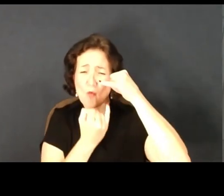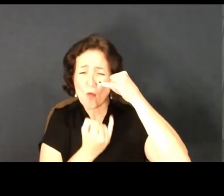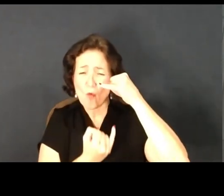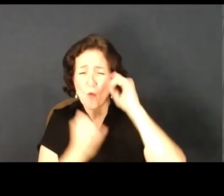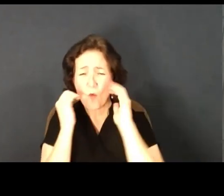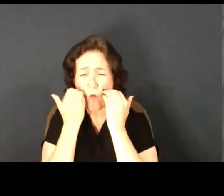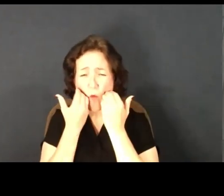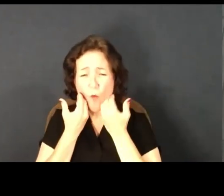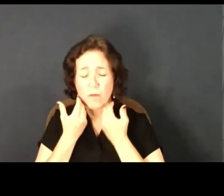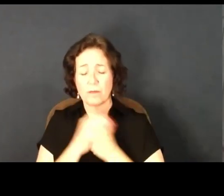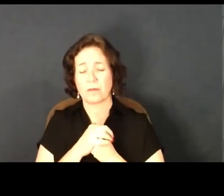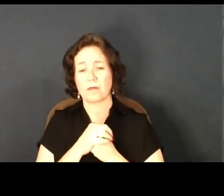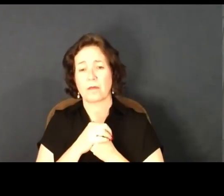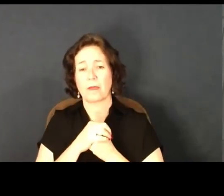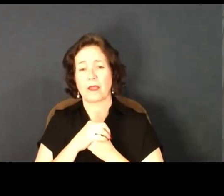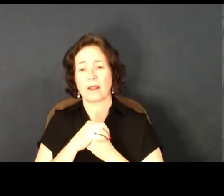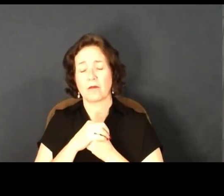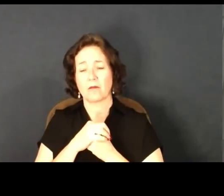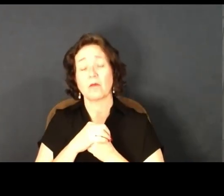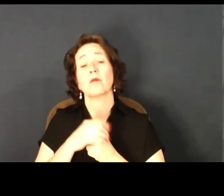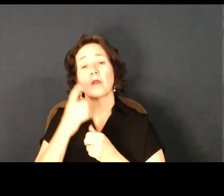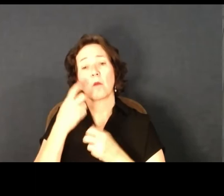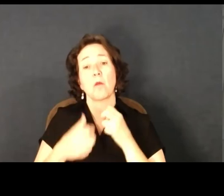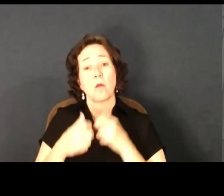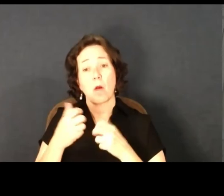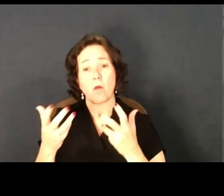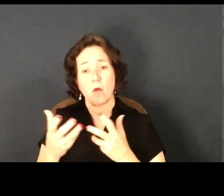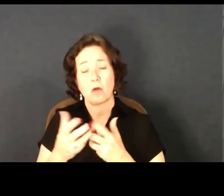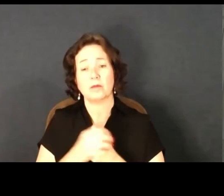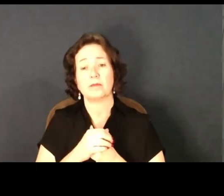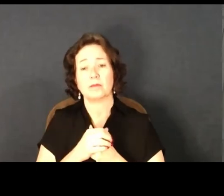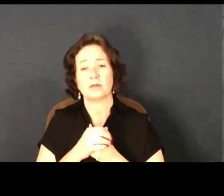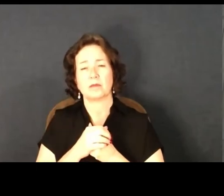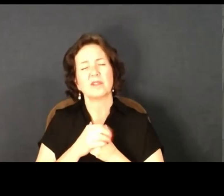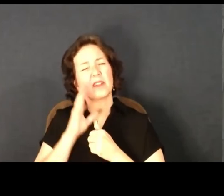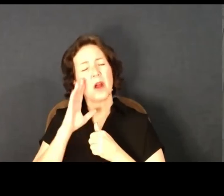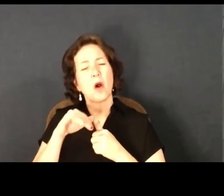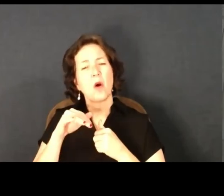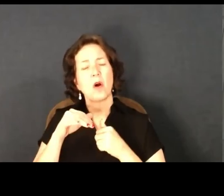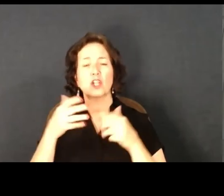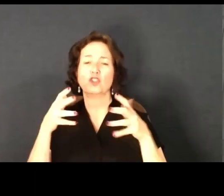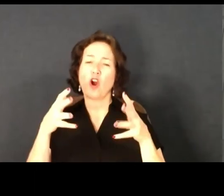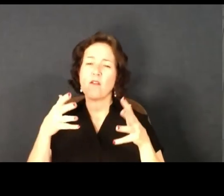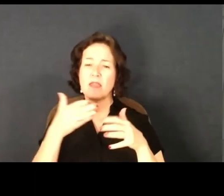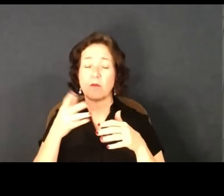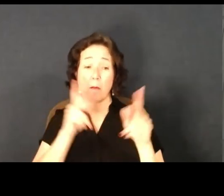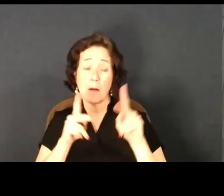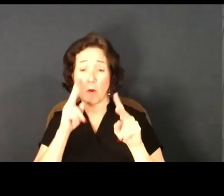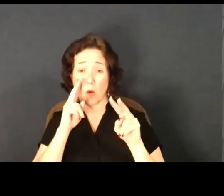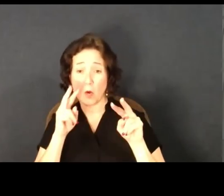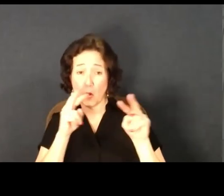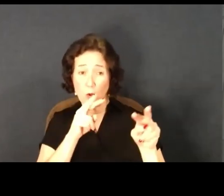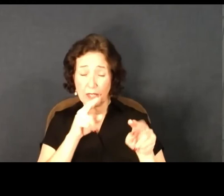And Aaron Huesos had a problem. It was a nervous condition, and when people would look at him